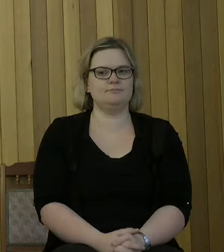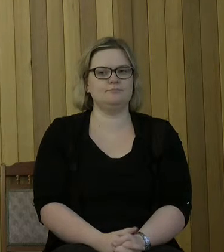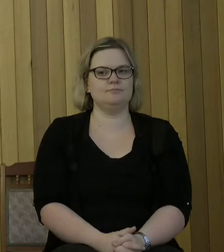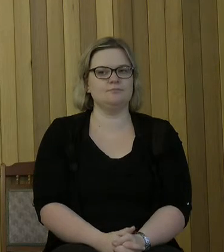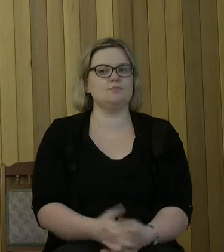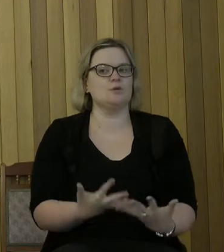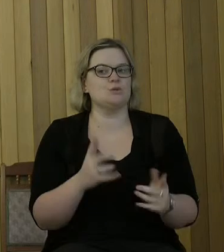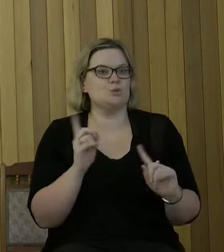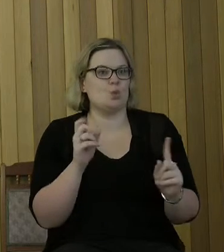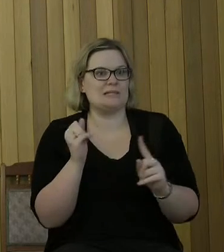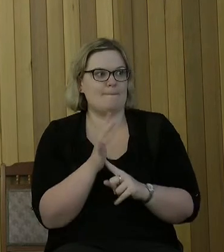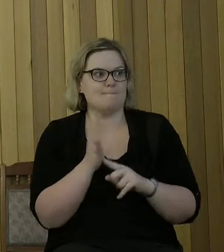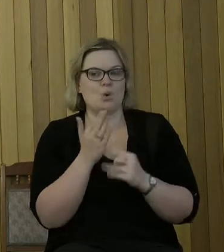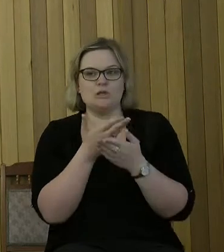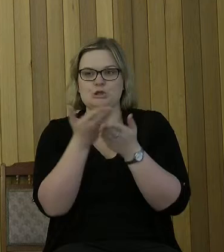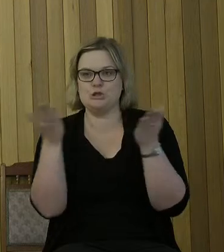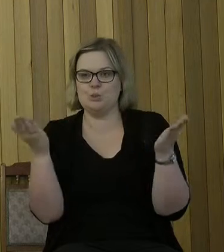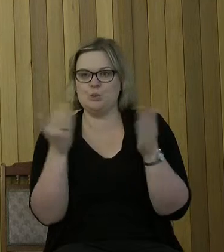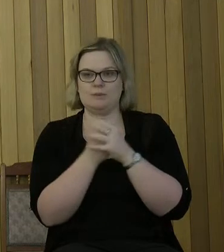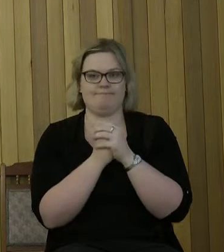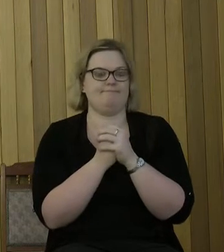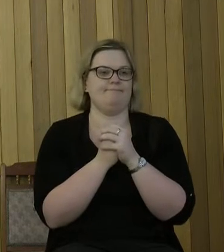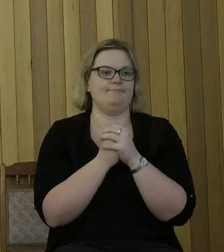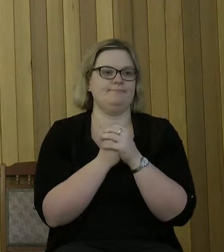So what's important to you?